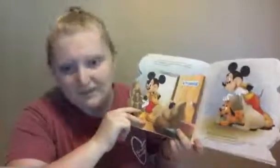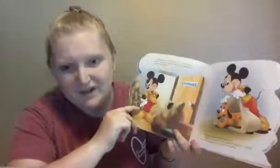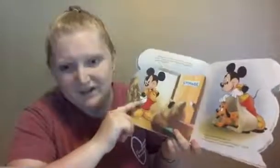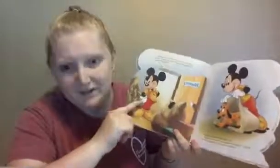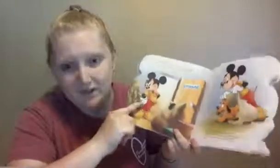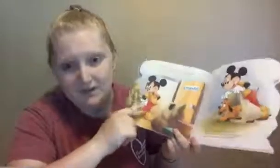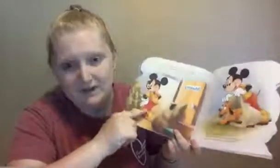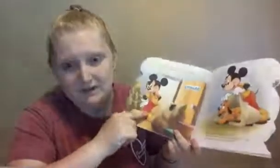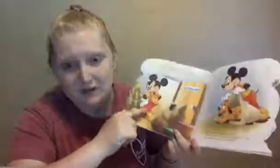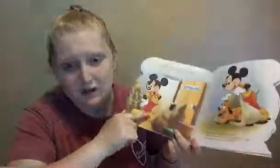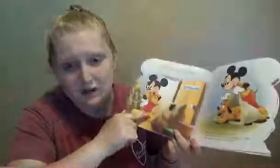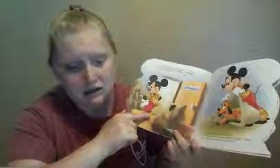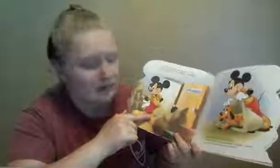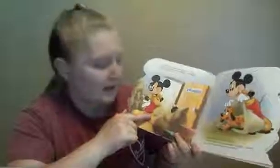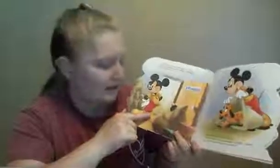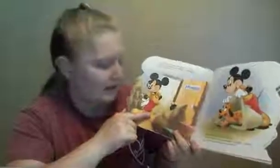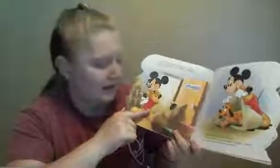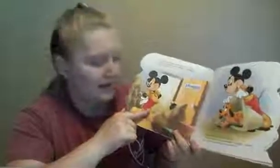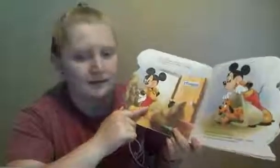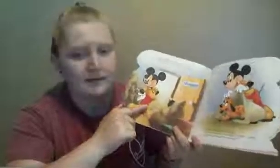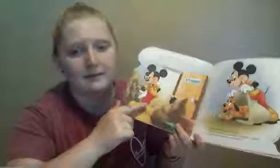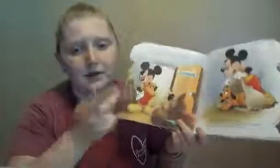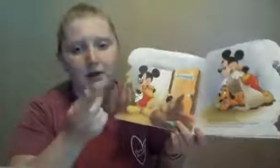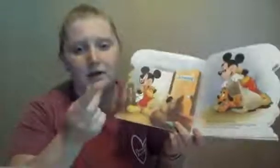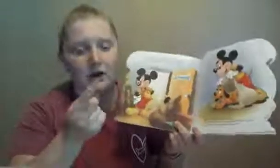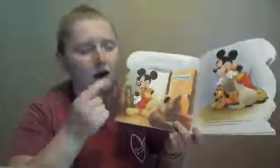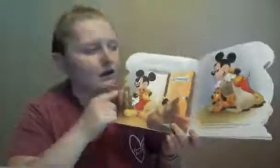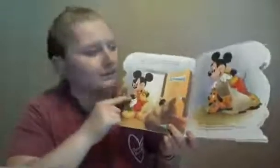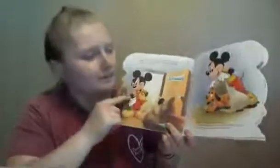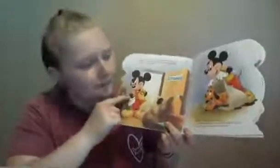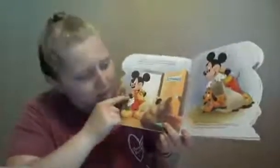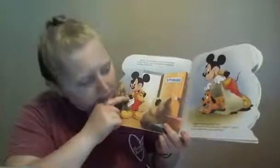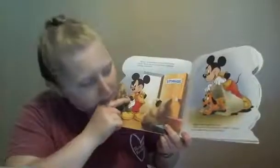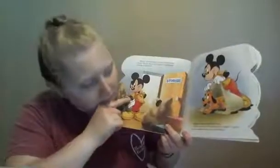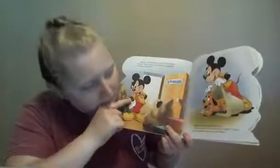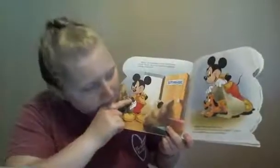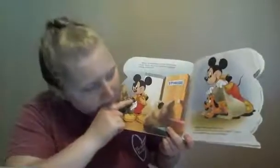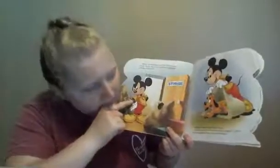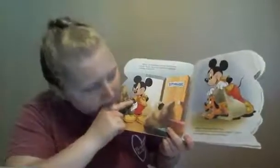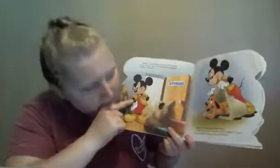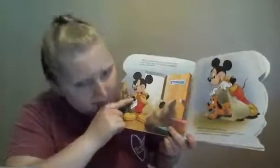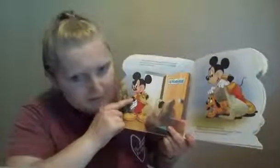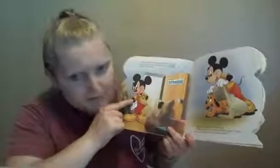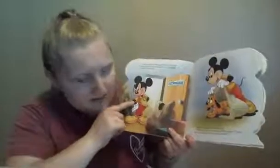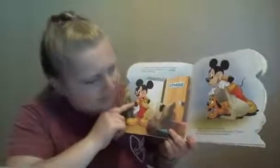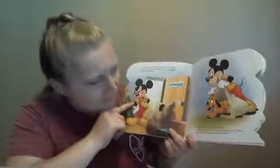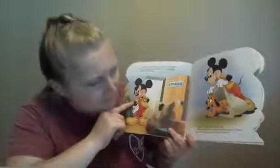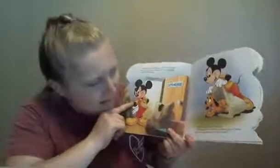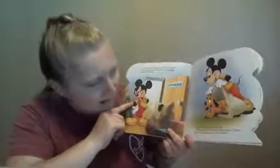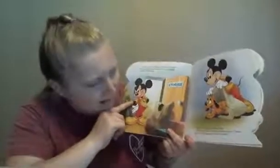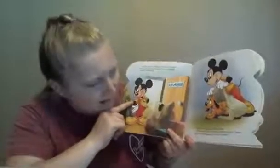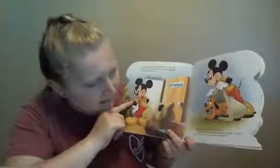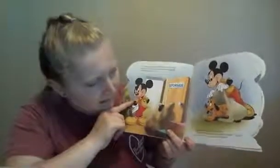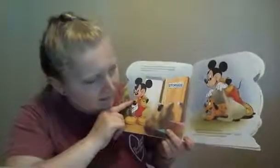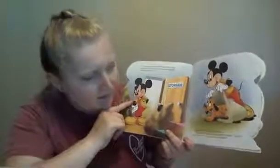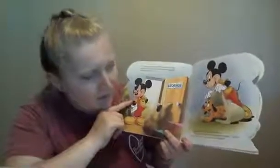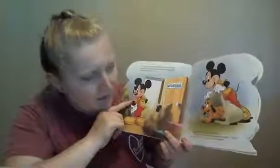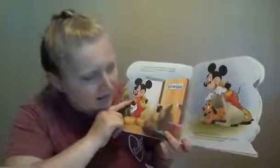you think the puppy's in there? I think he is. The dog. Mickey looked inside the bag. There you are,